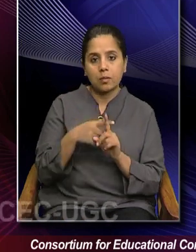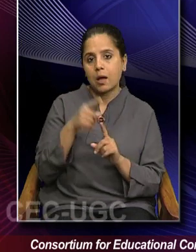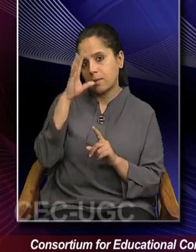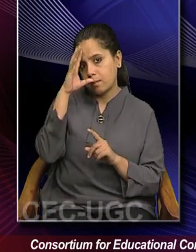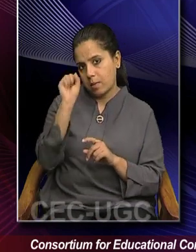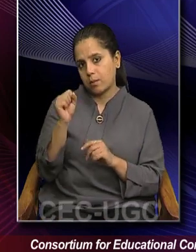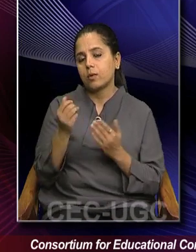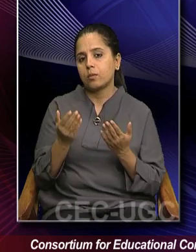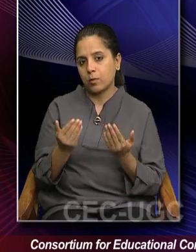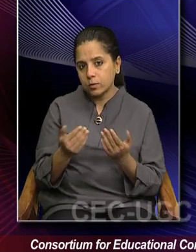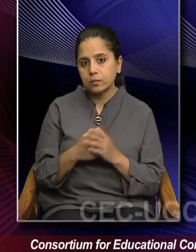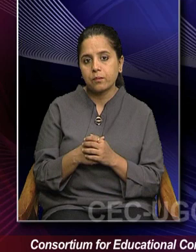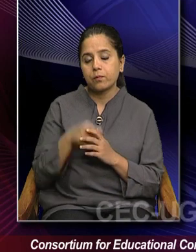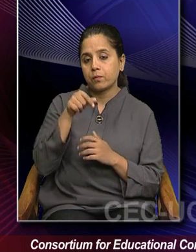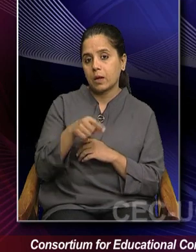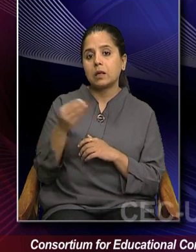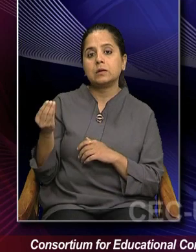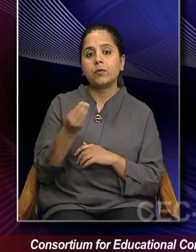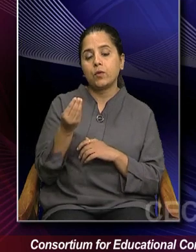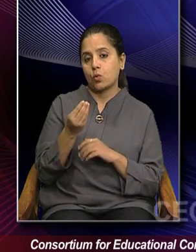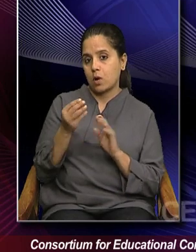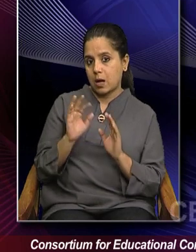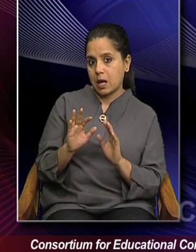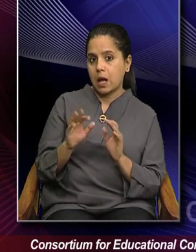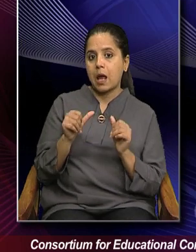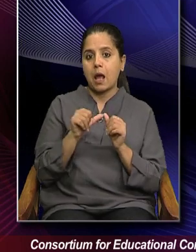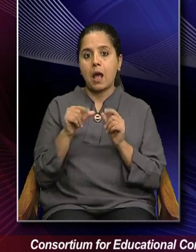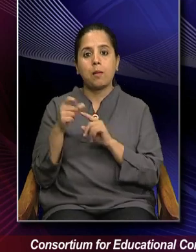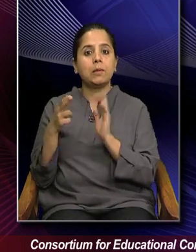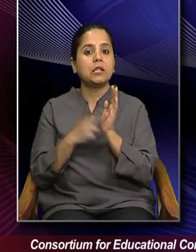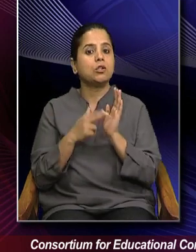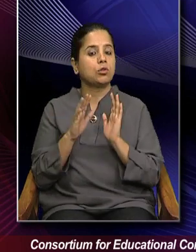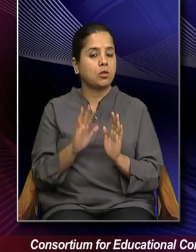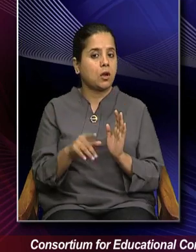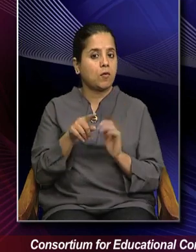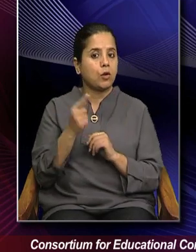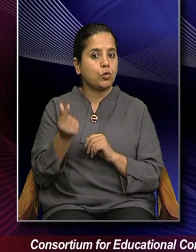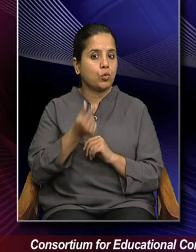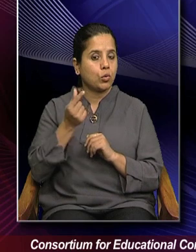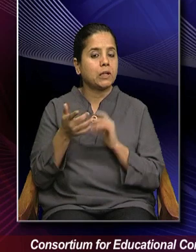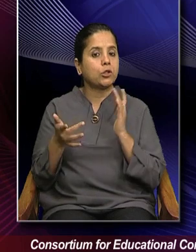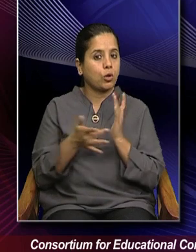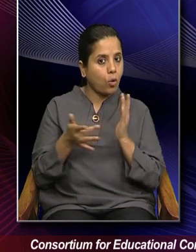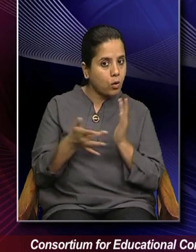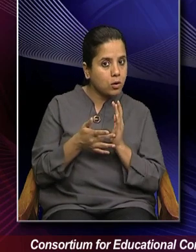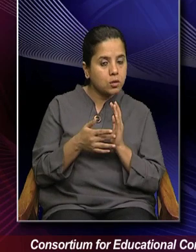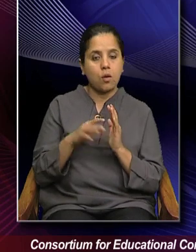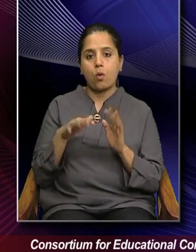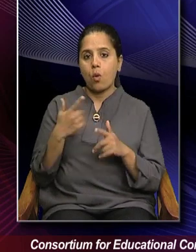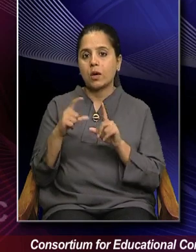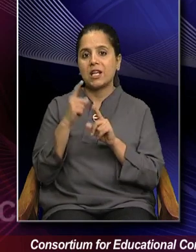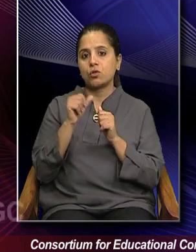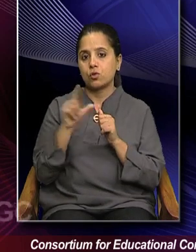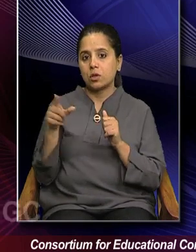memorable. There are few applications of use of technology and the